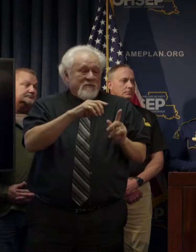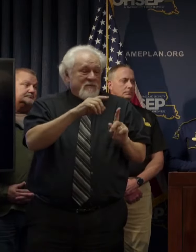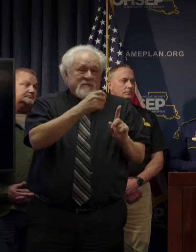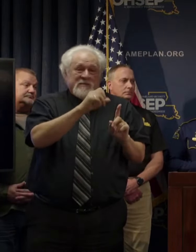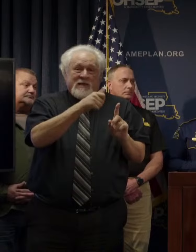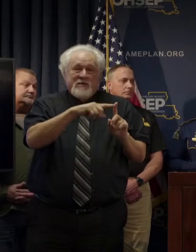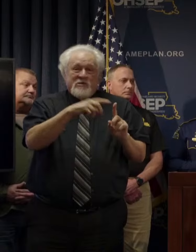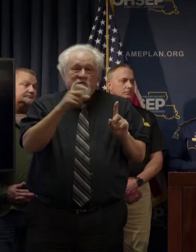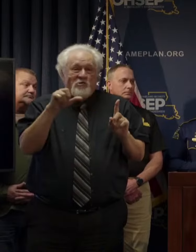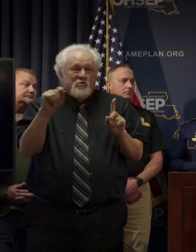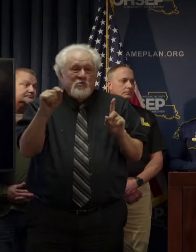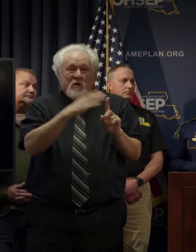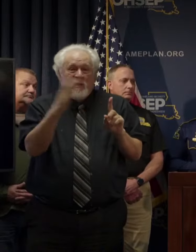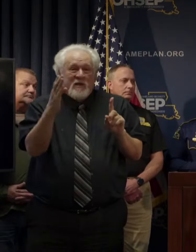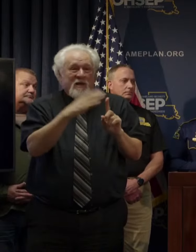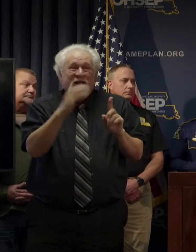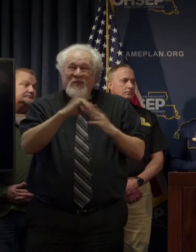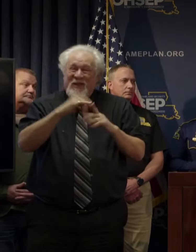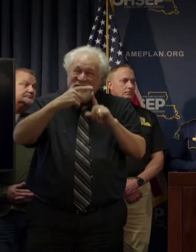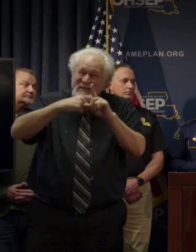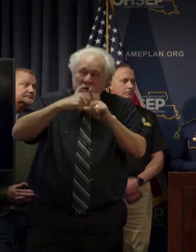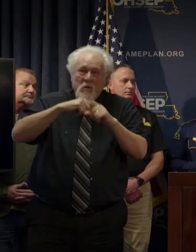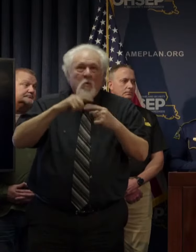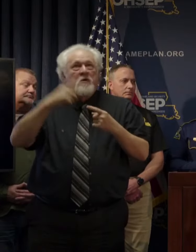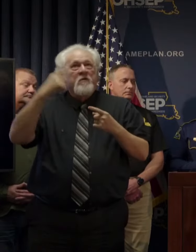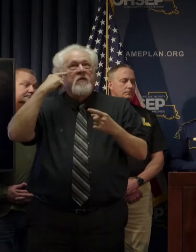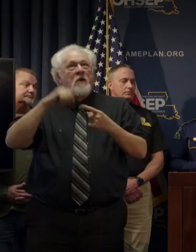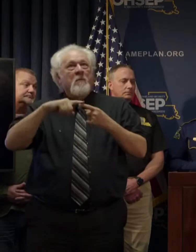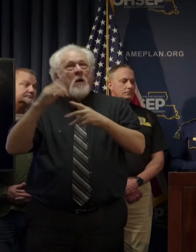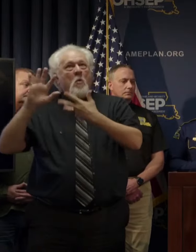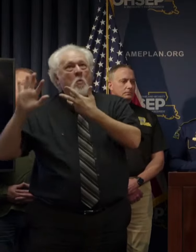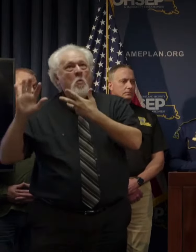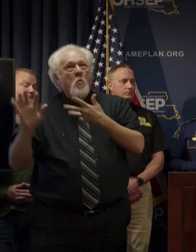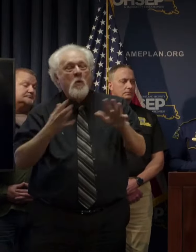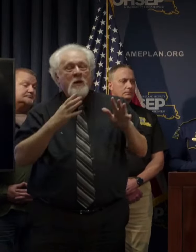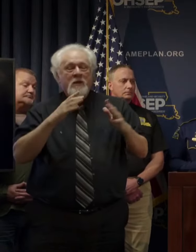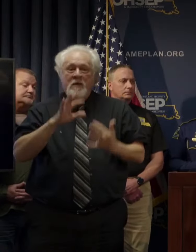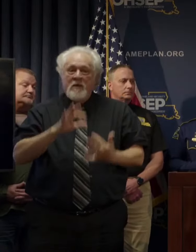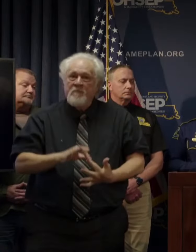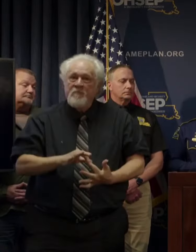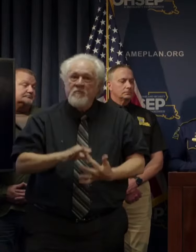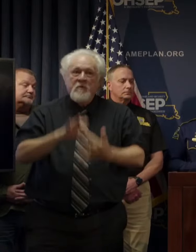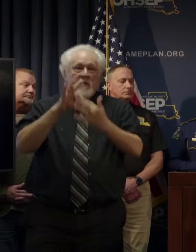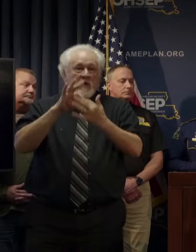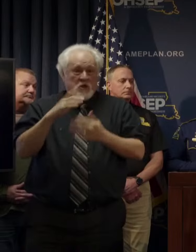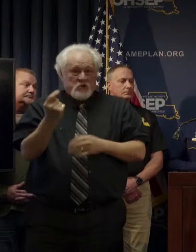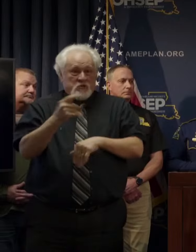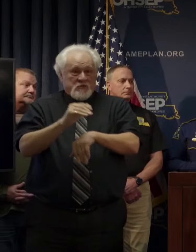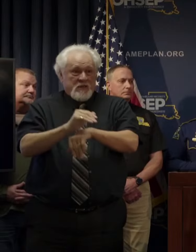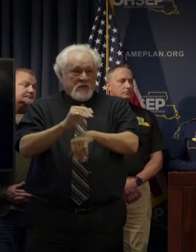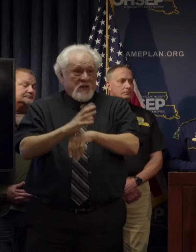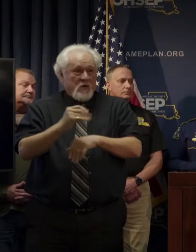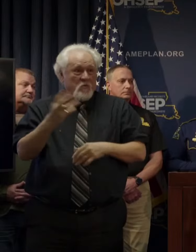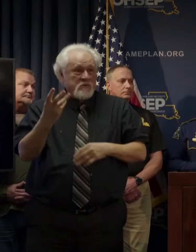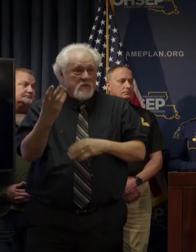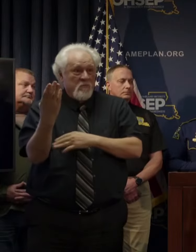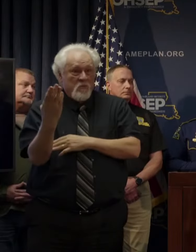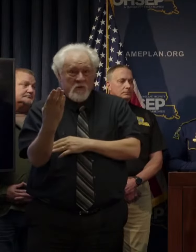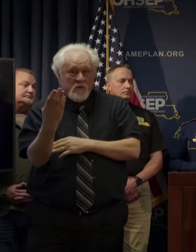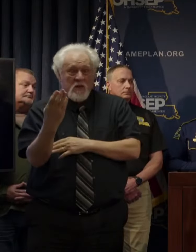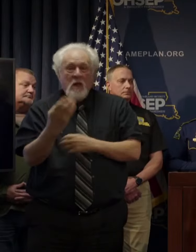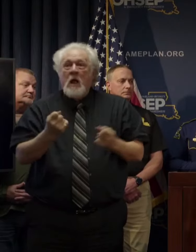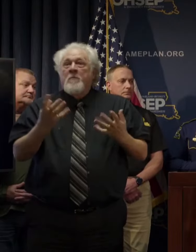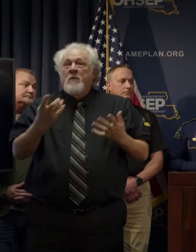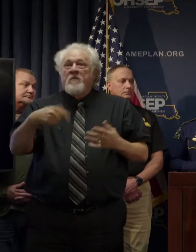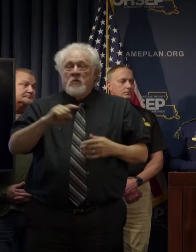20s, that's the temperature. When we factor in the wind, especially on Tuesday night into Wednesday morning, many